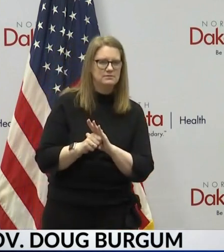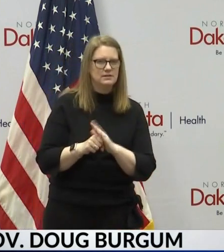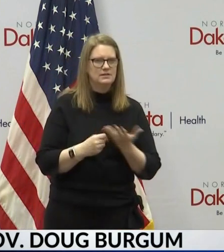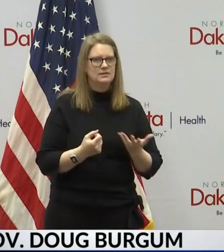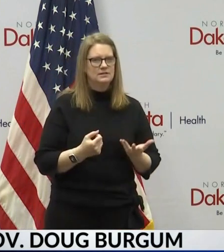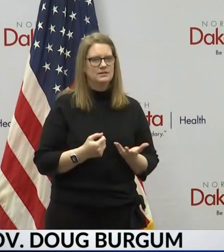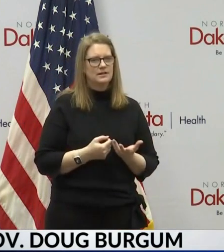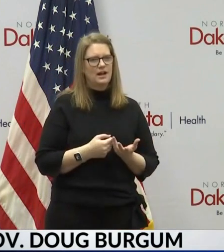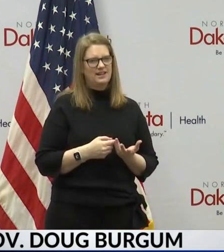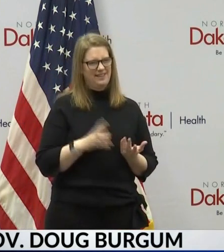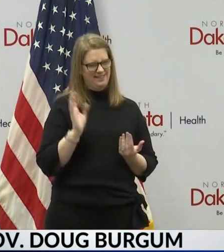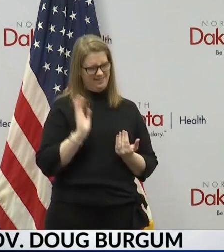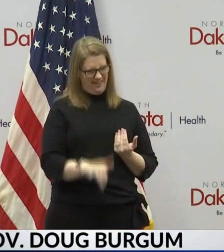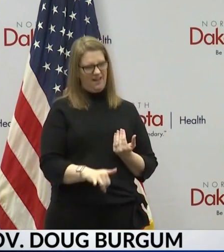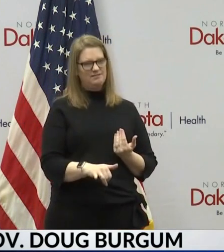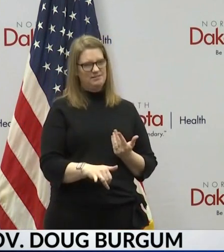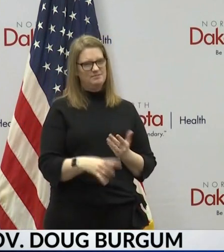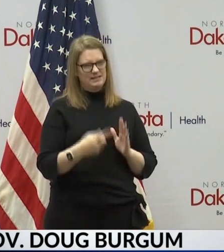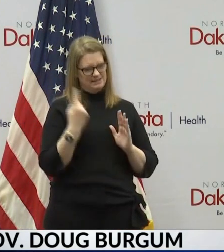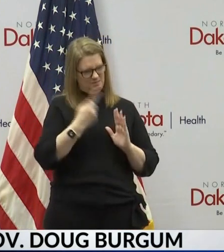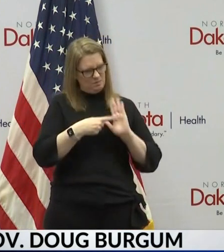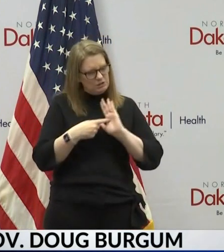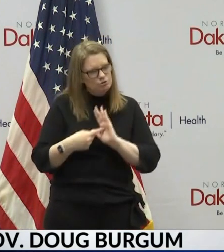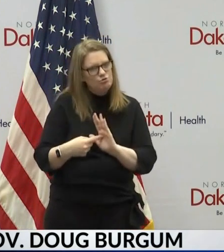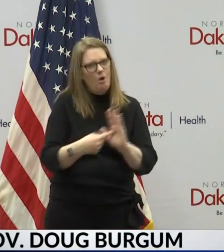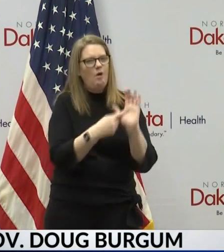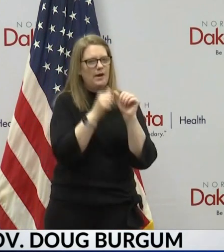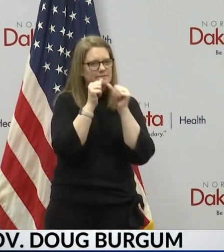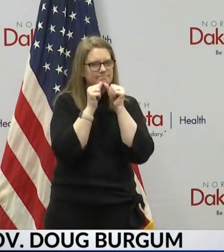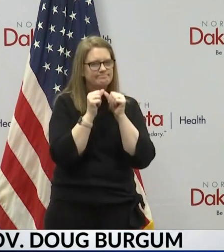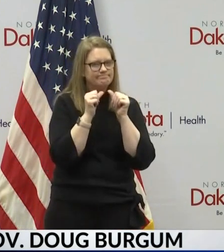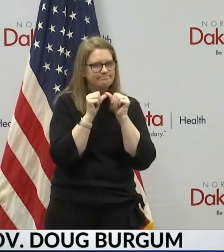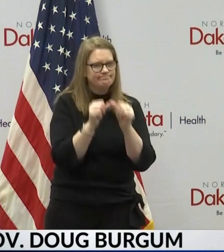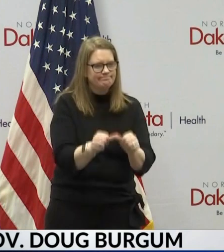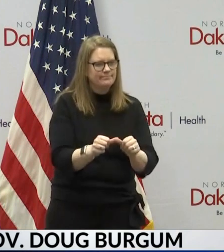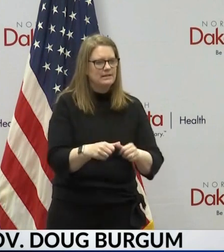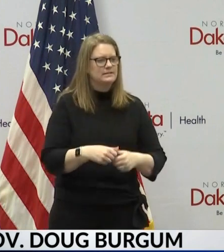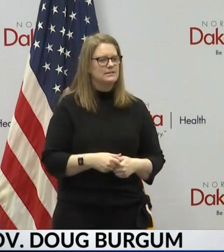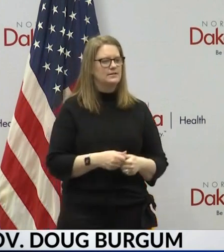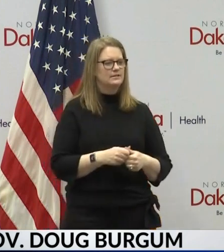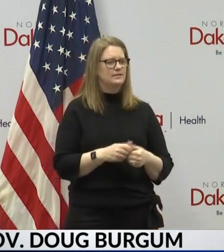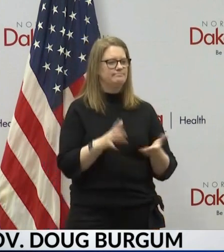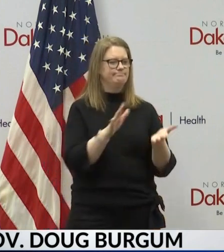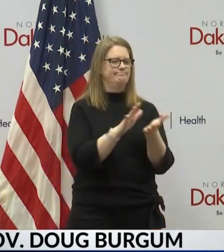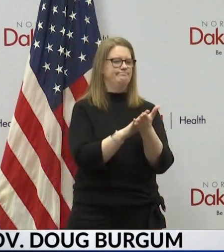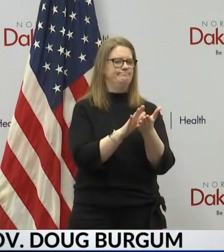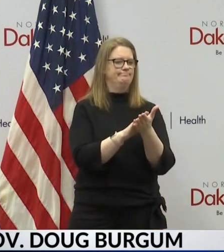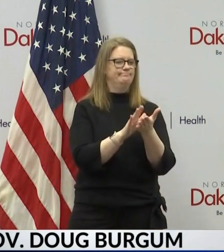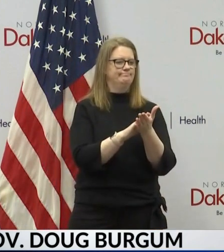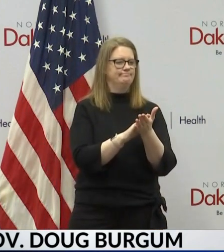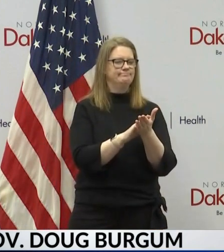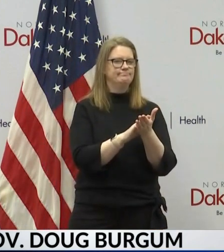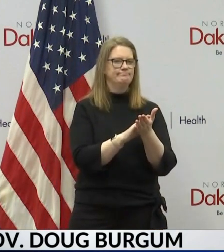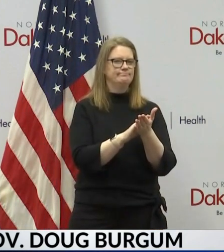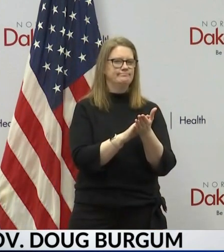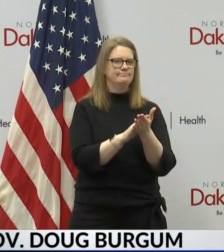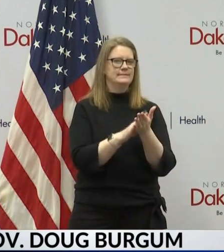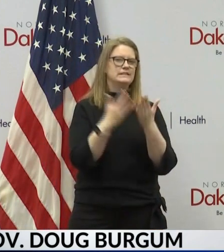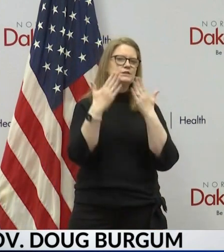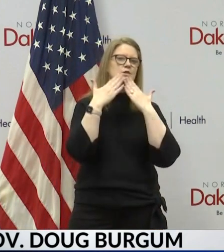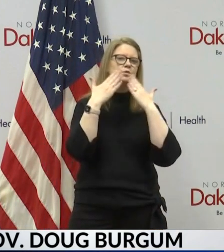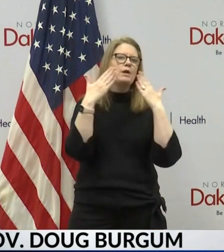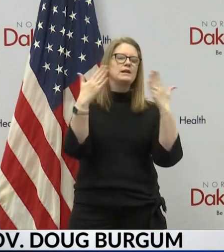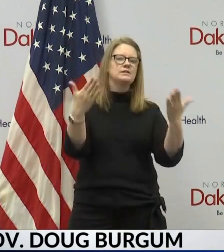our perseverance and our resilience. So with that, I want to give out a special shout out, as I always do, under the